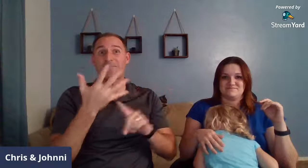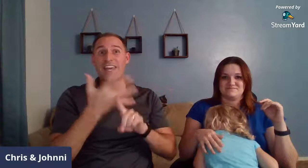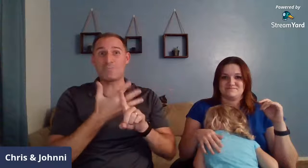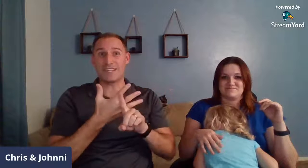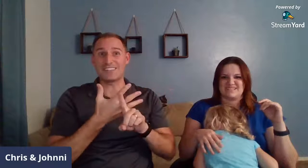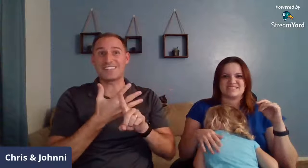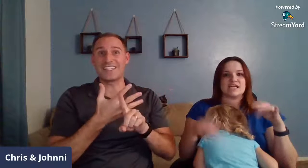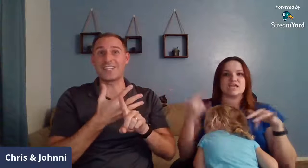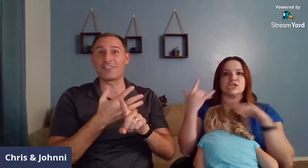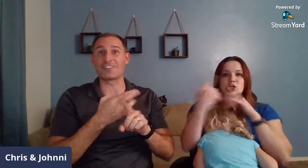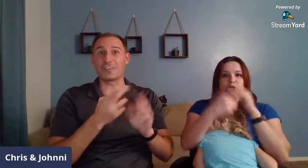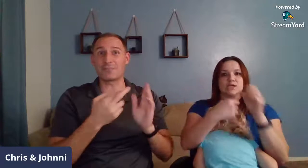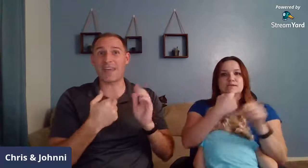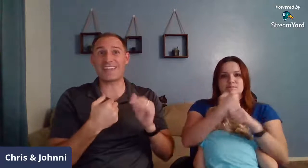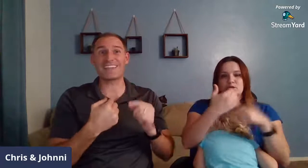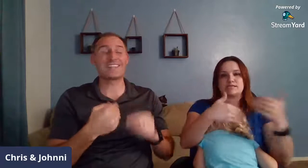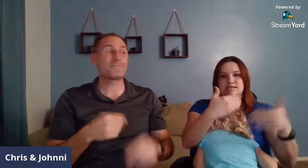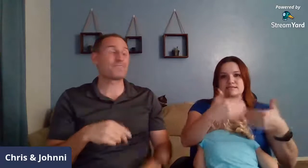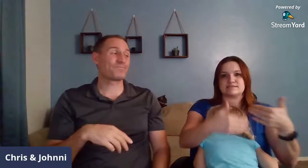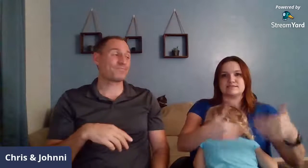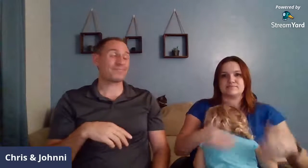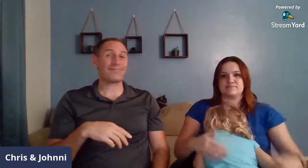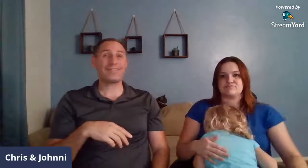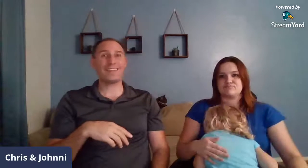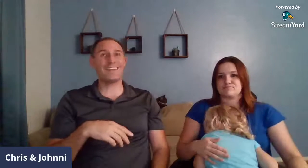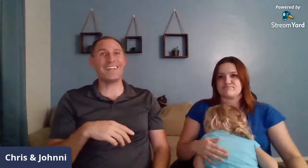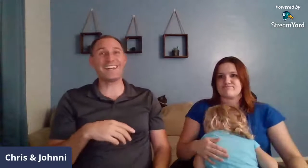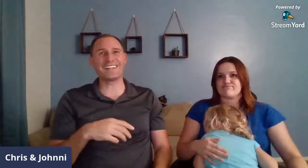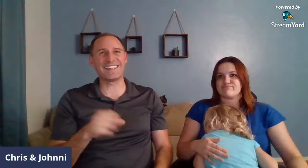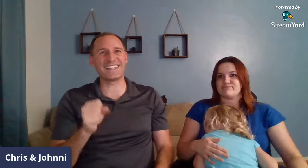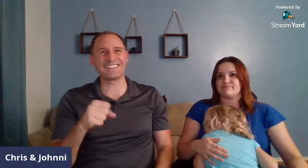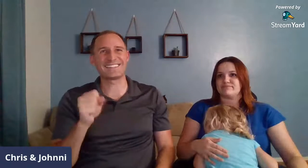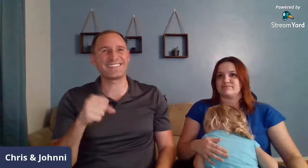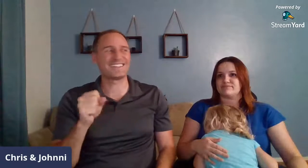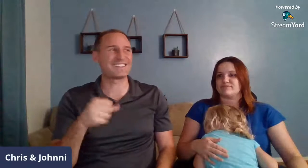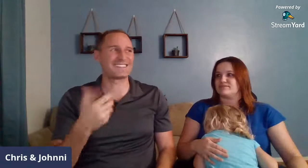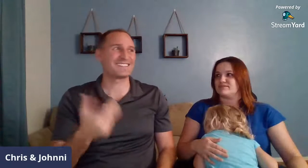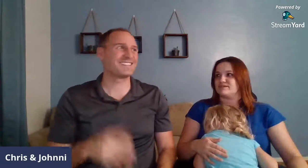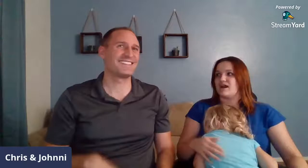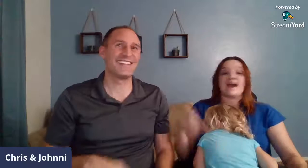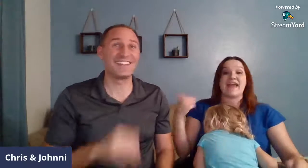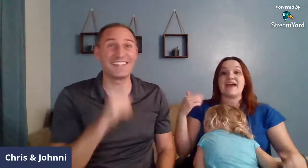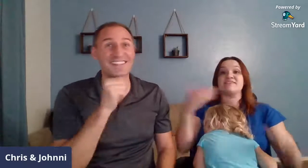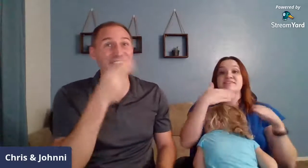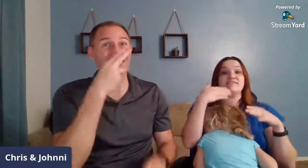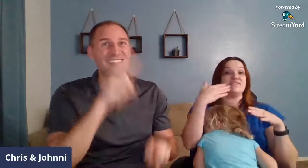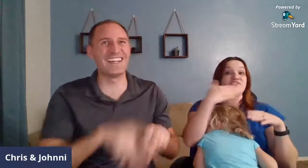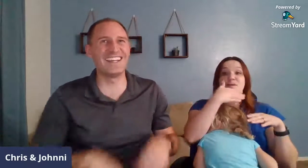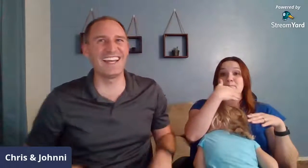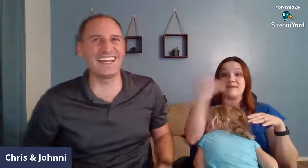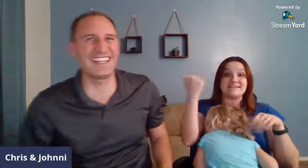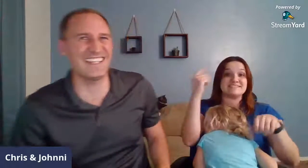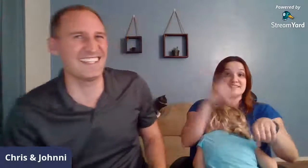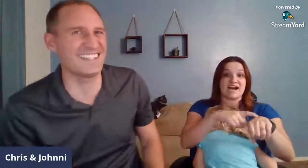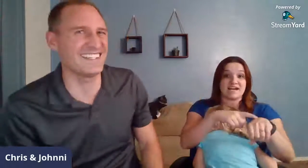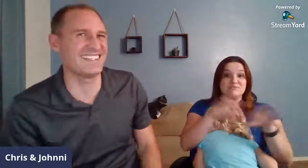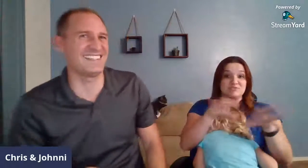5 months to get your results back. Process. Yeah. And it's not fun. The best time doing